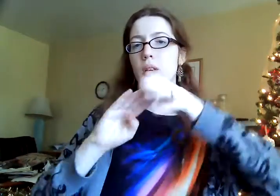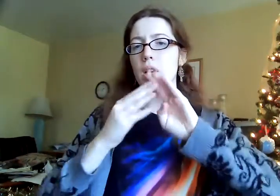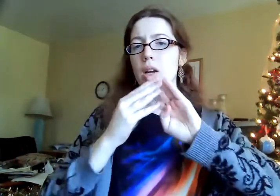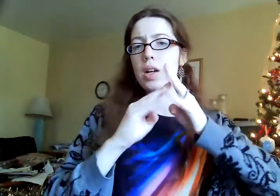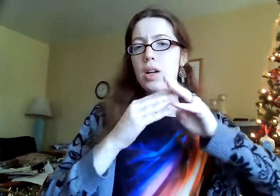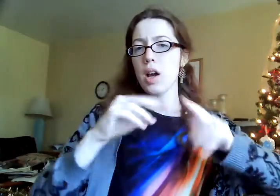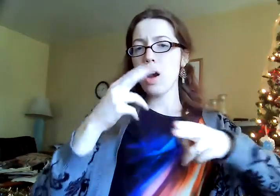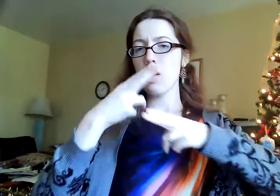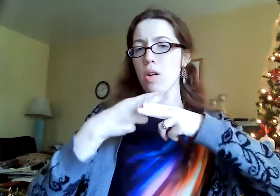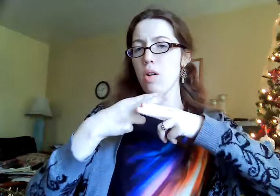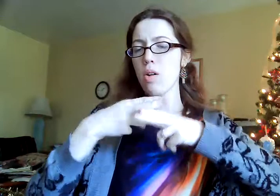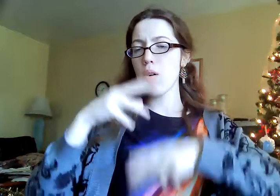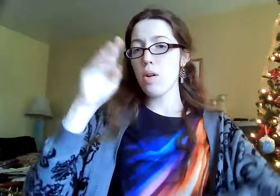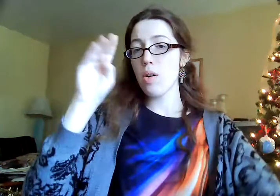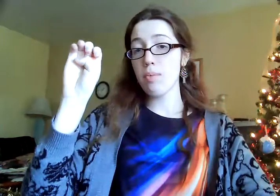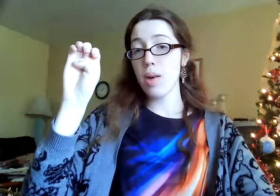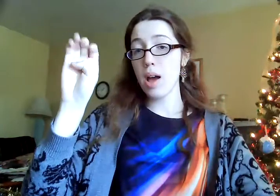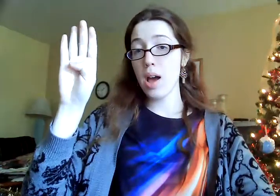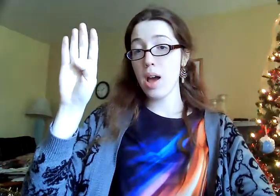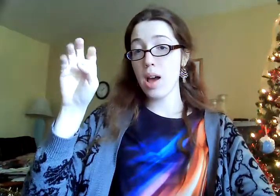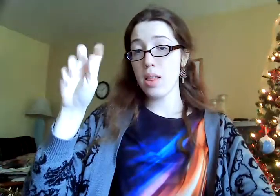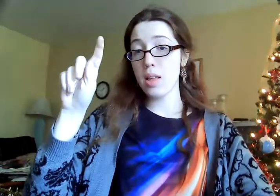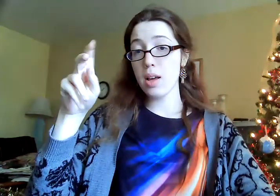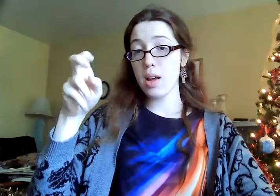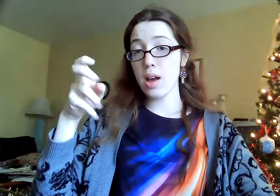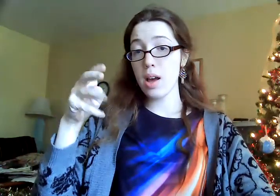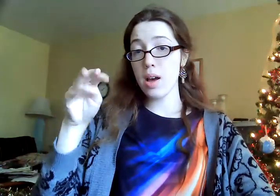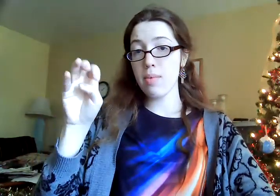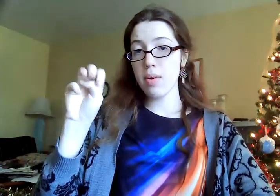in a town called Bethlehem.